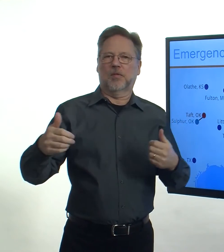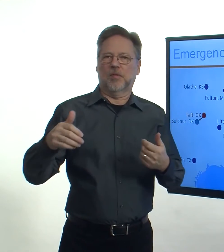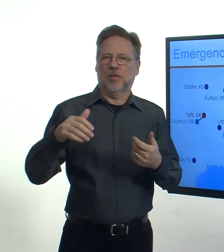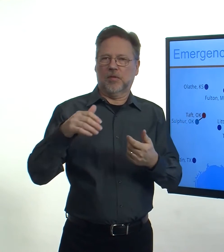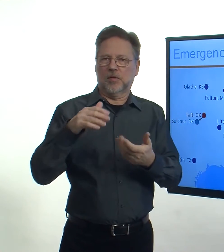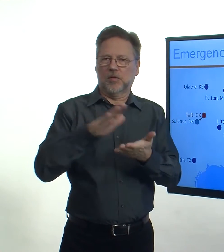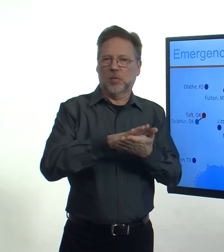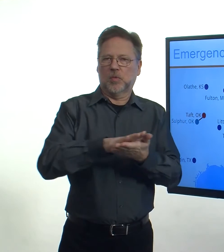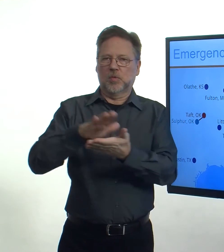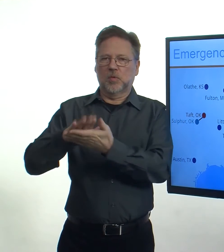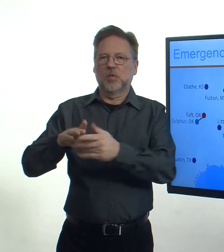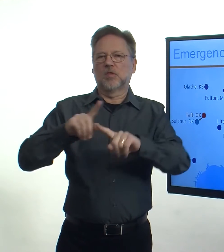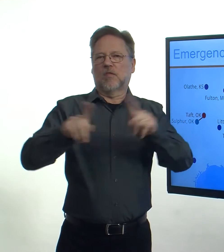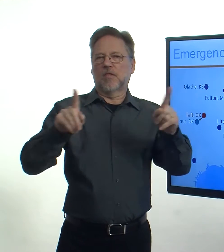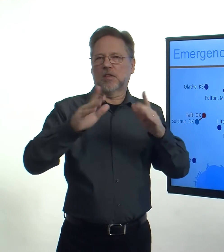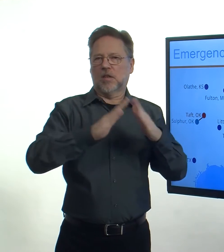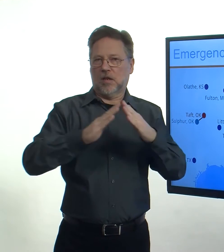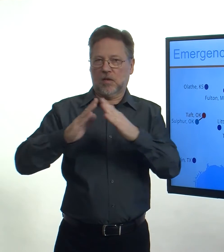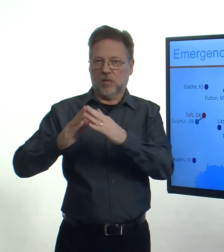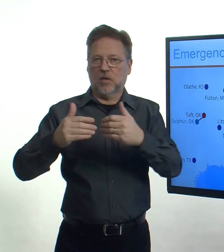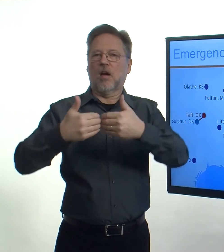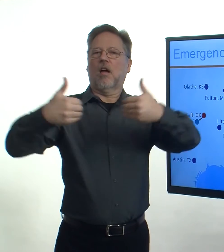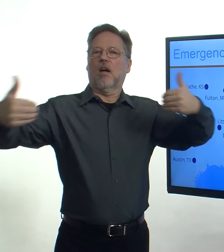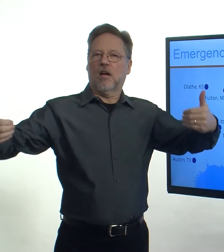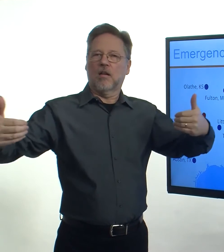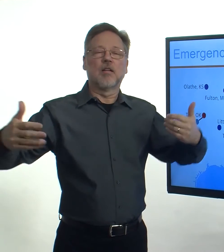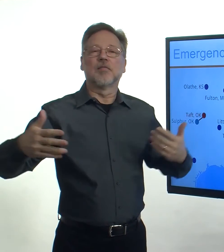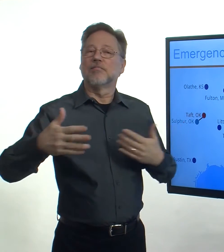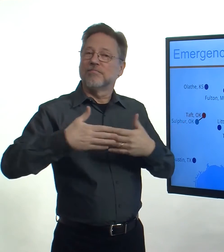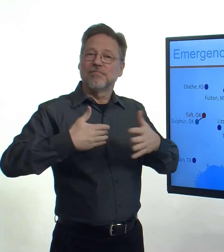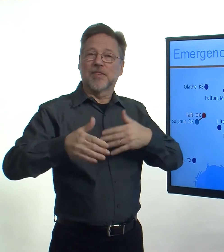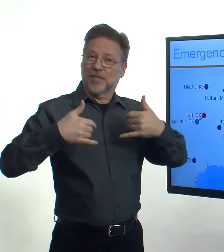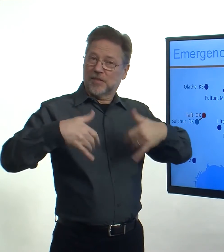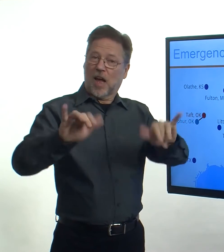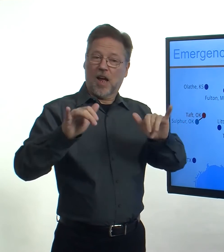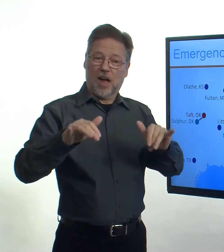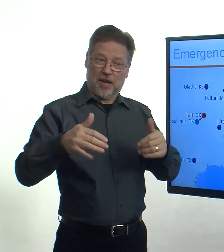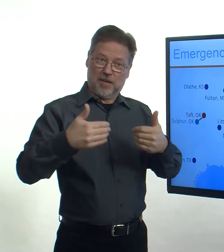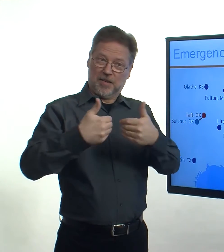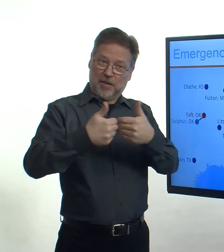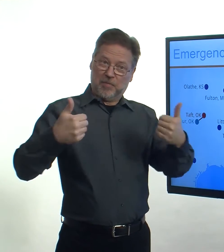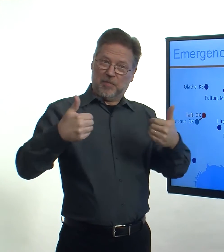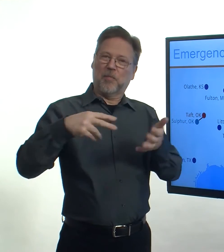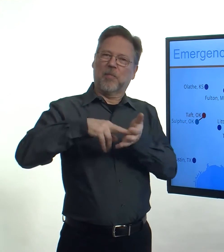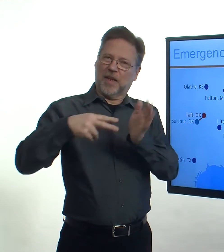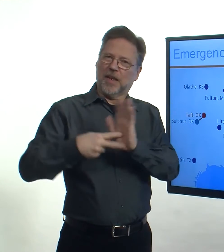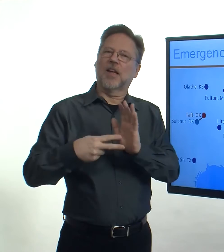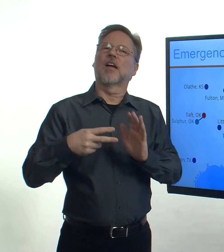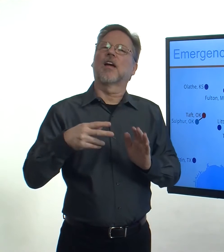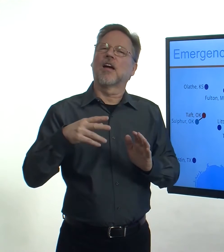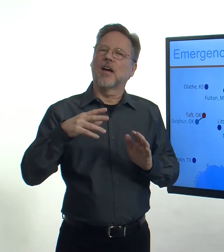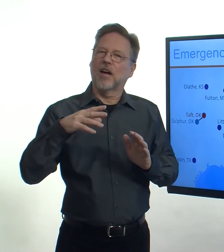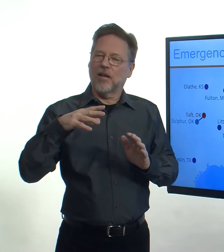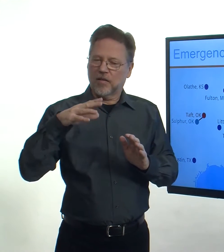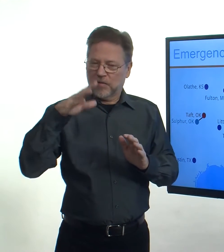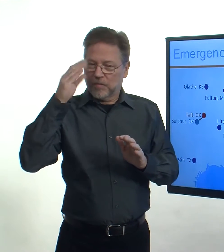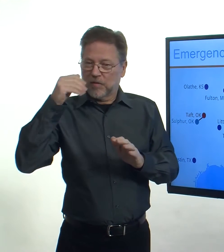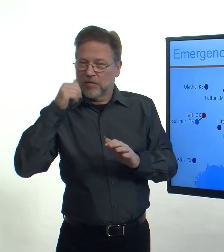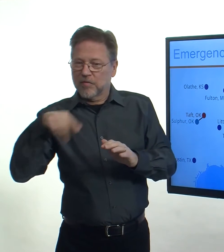two different cities, miles apart. No matter how close or far they were, the fact that they were segregated